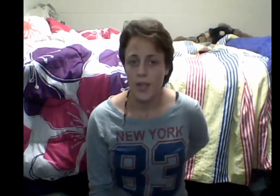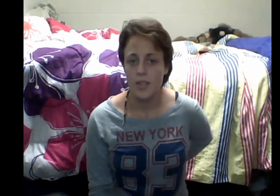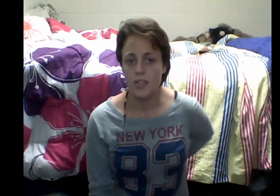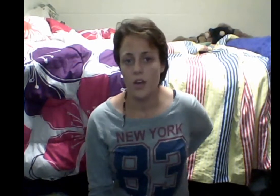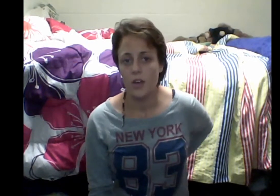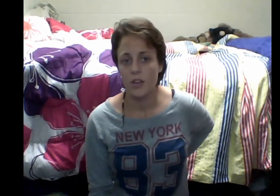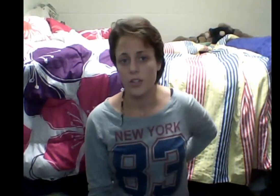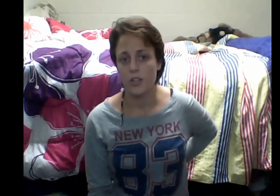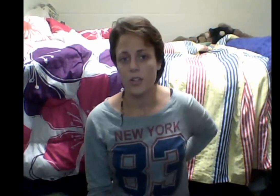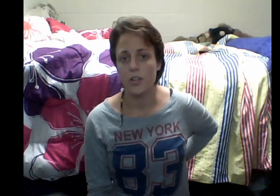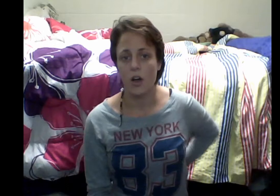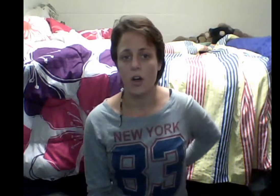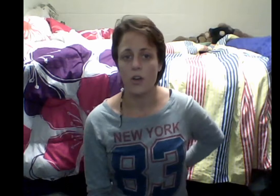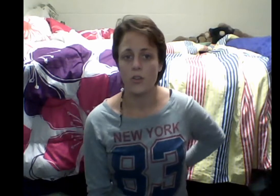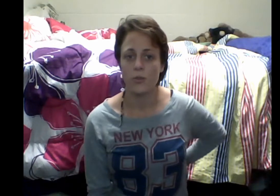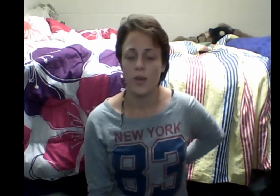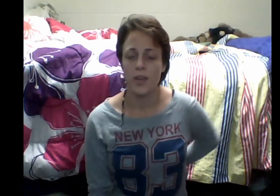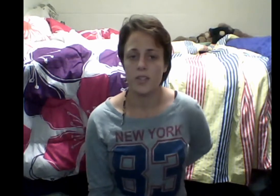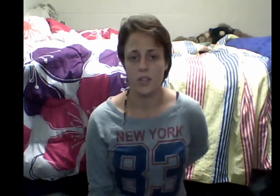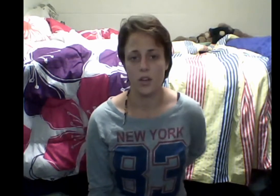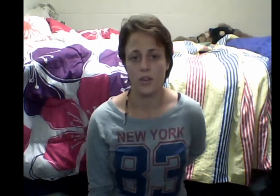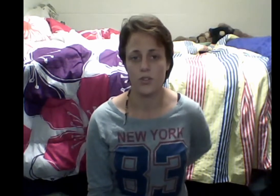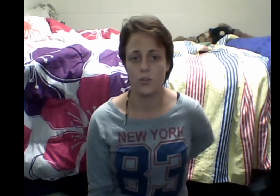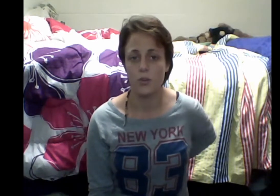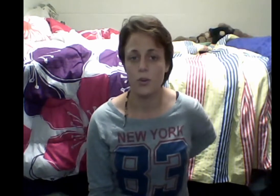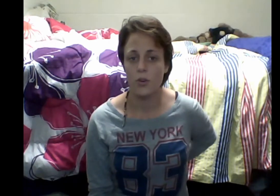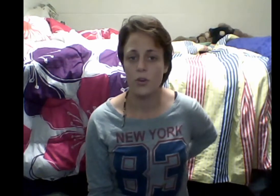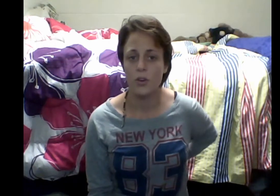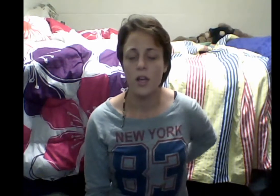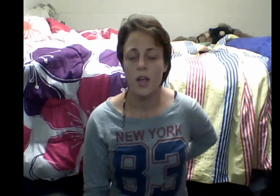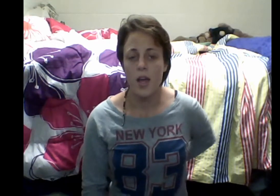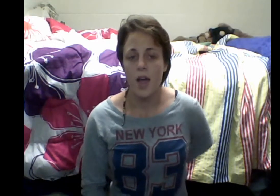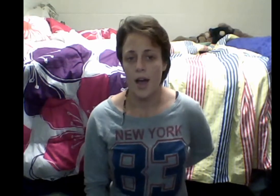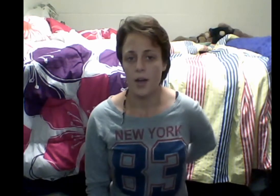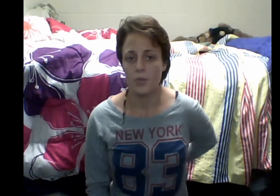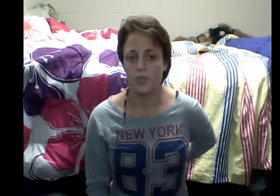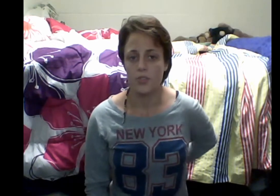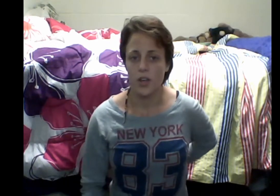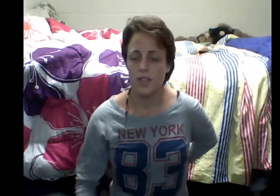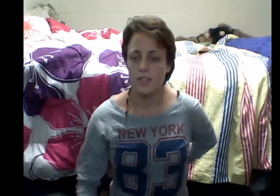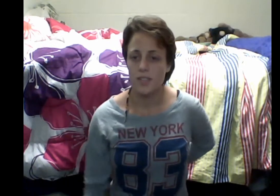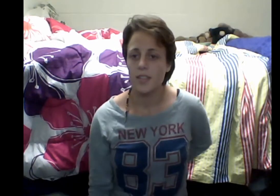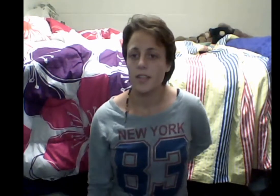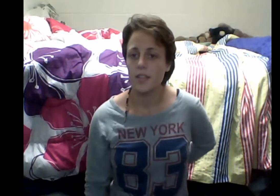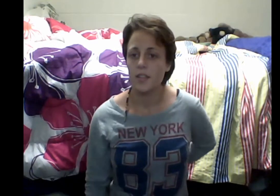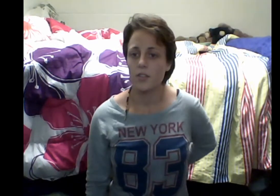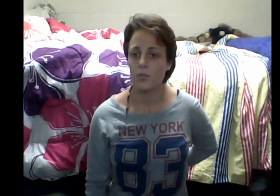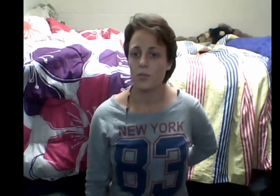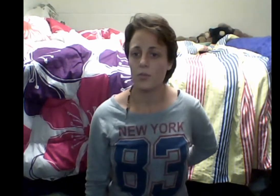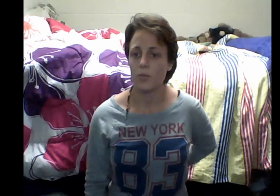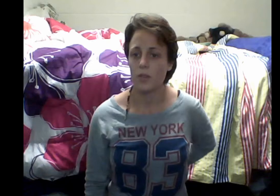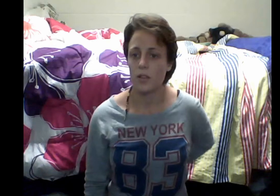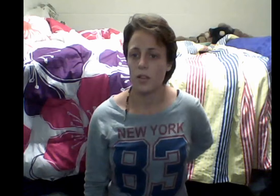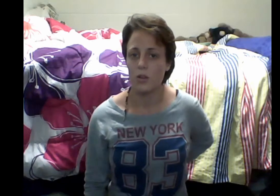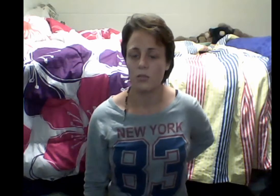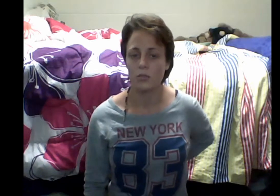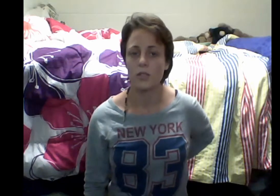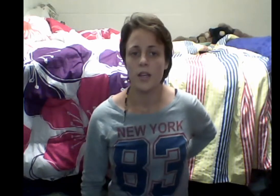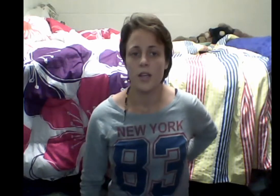ways are good, all your ways are sure. I will trust in you alone. So